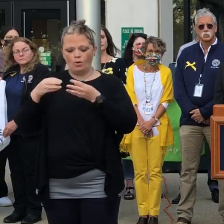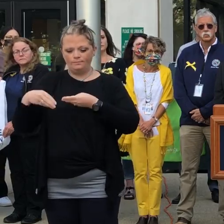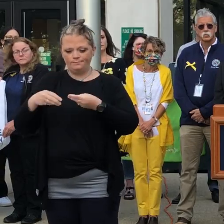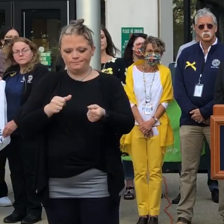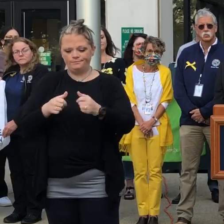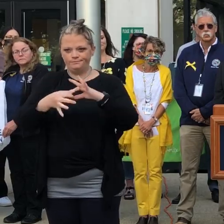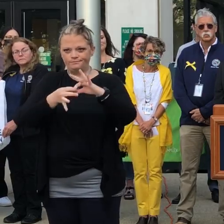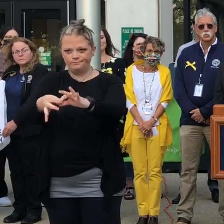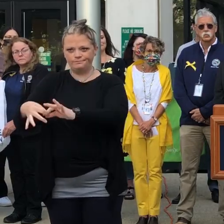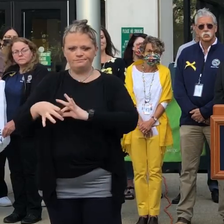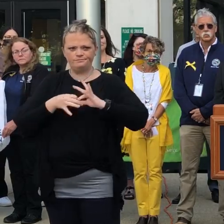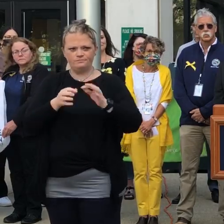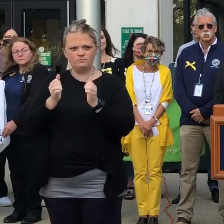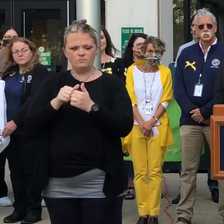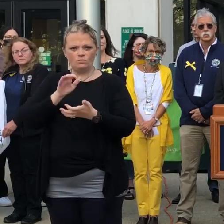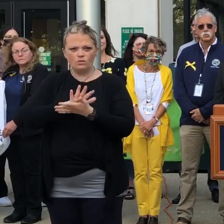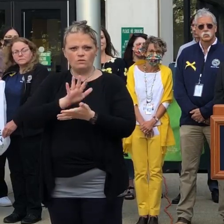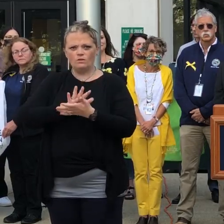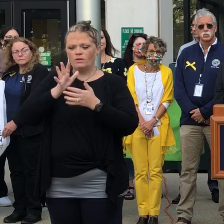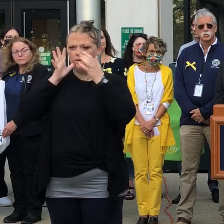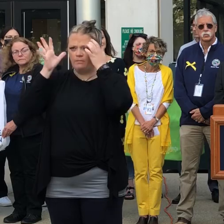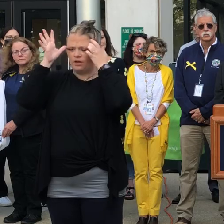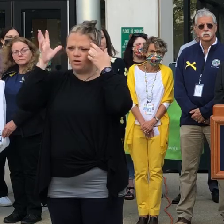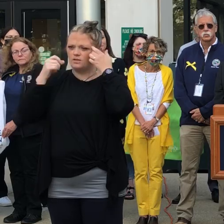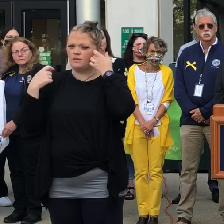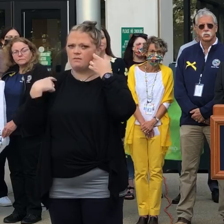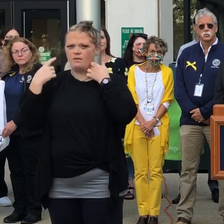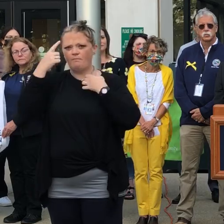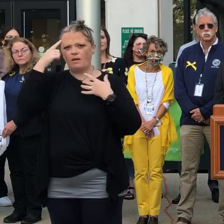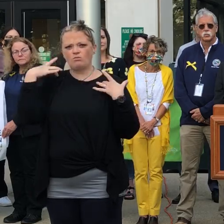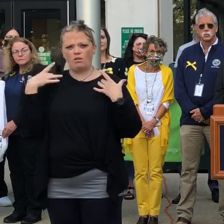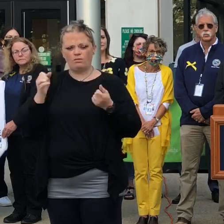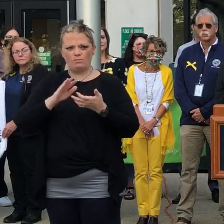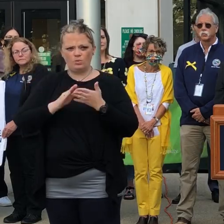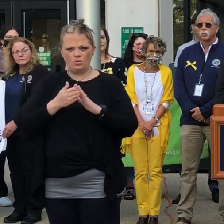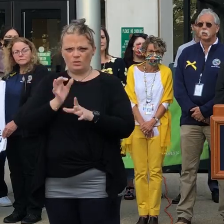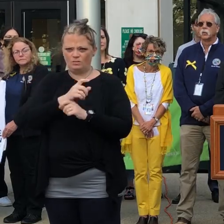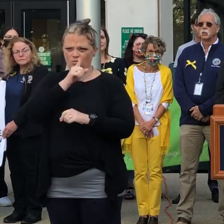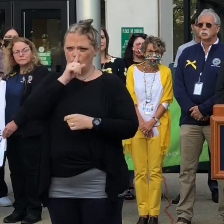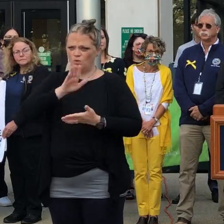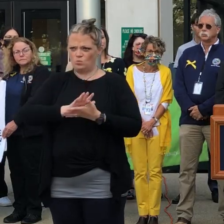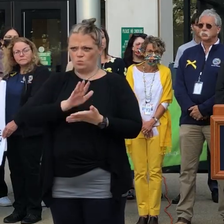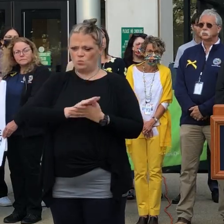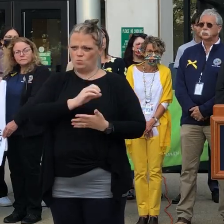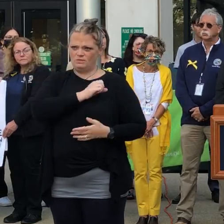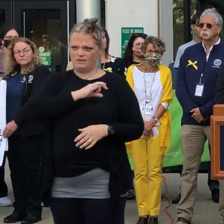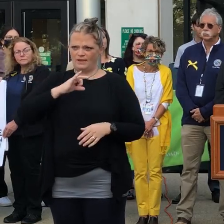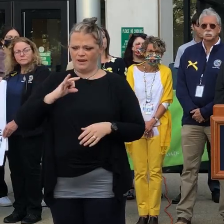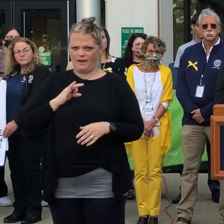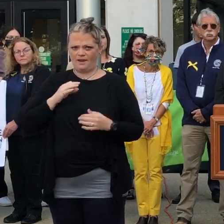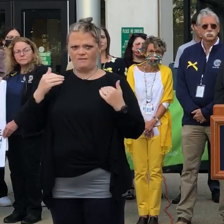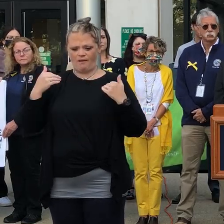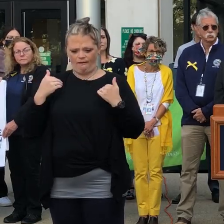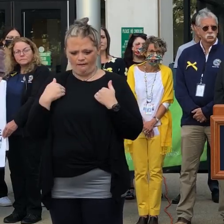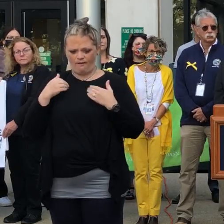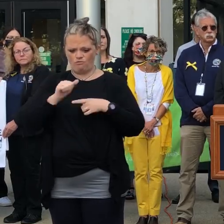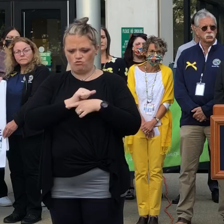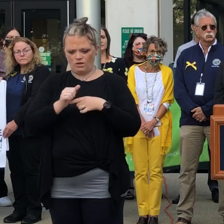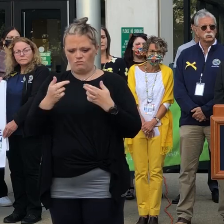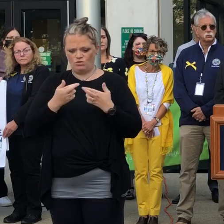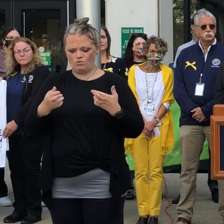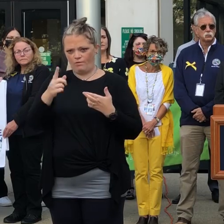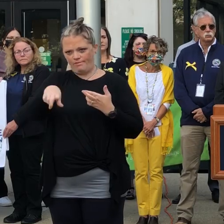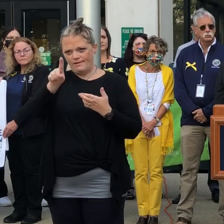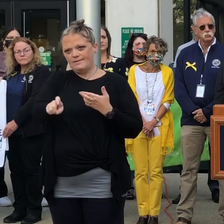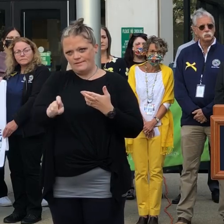coordination among schools, parents, and the mental health community, and make sure that school staff have the training and resources